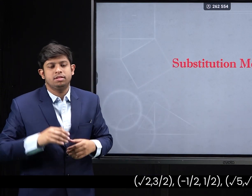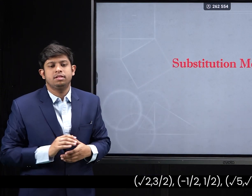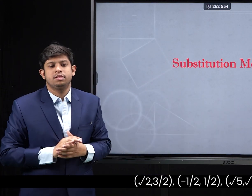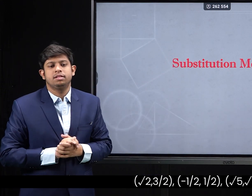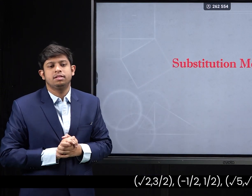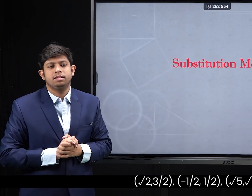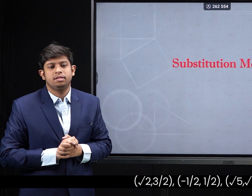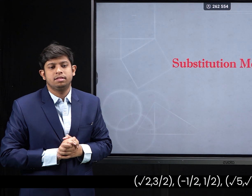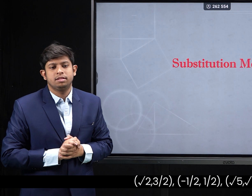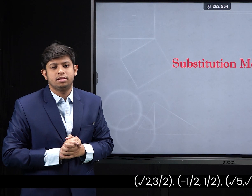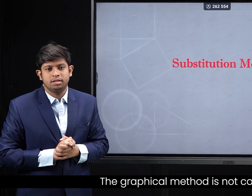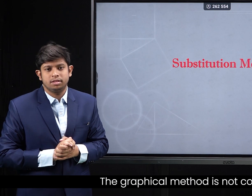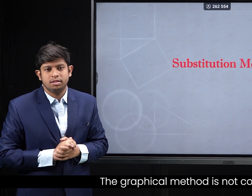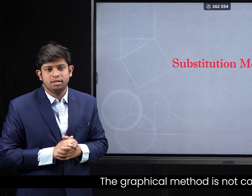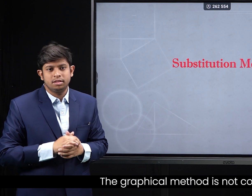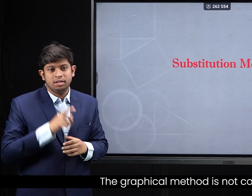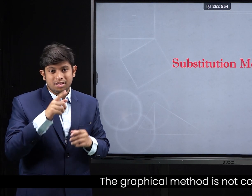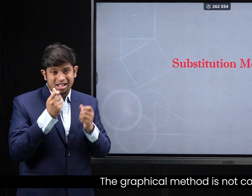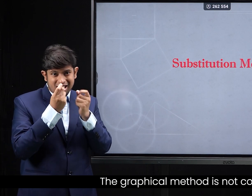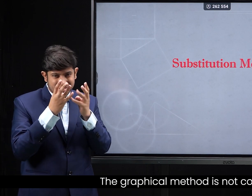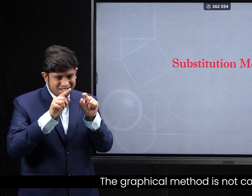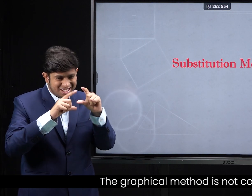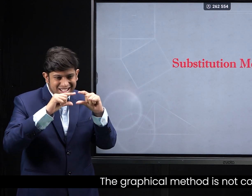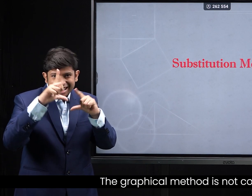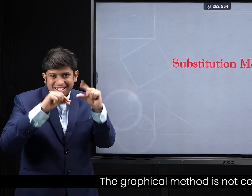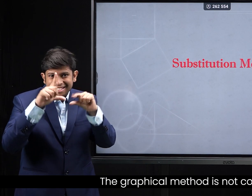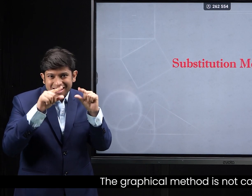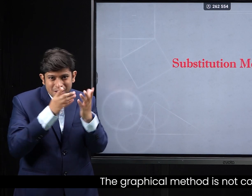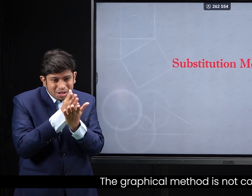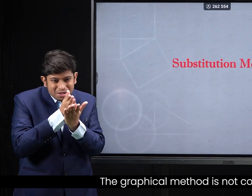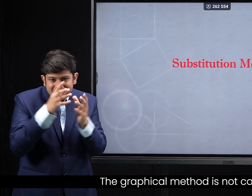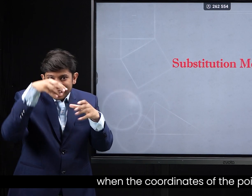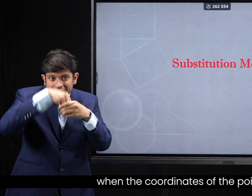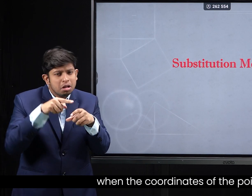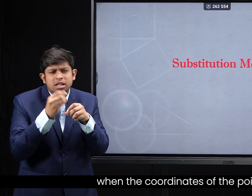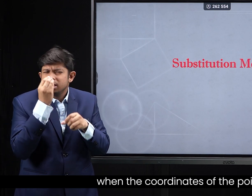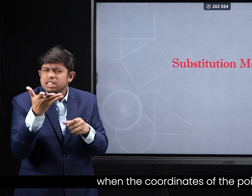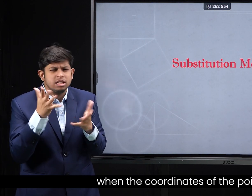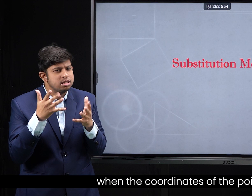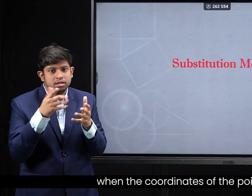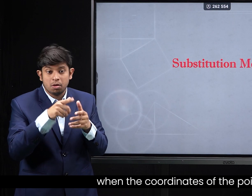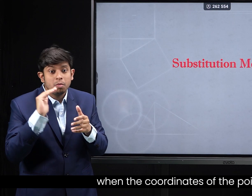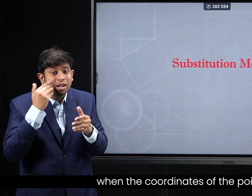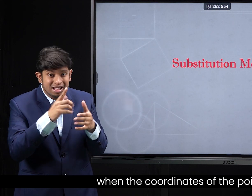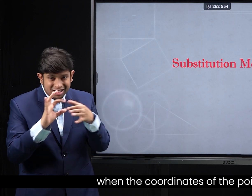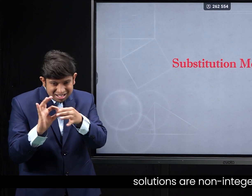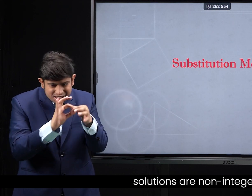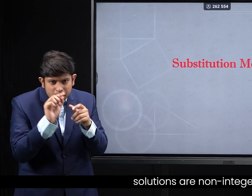root 7 and so on. The graphical method is not convenient when the coordinates of the points of the